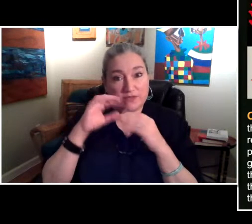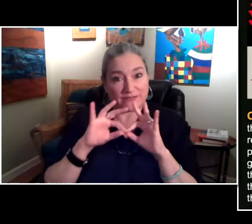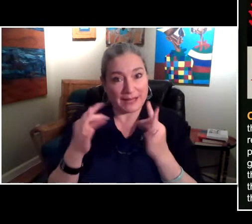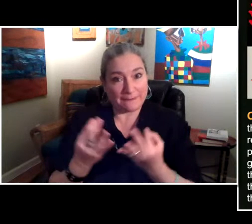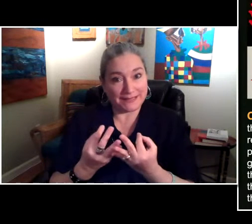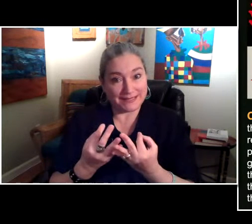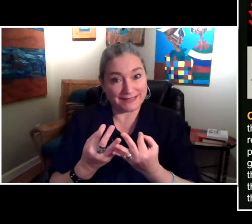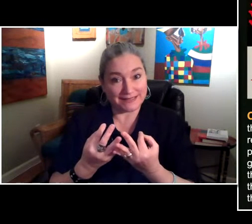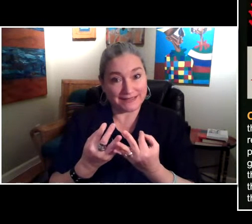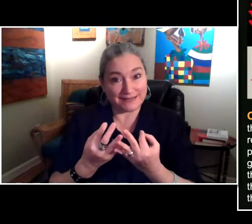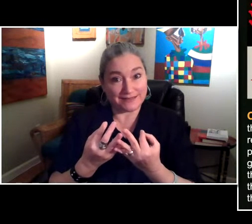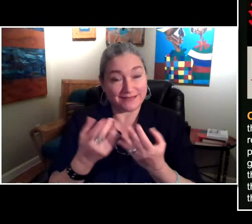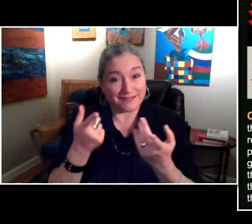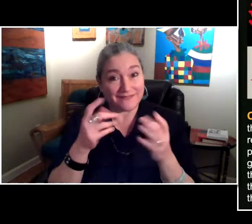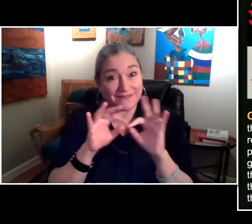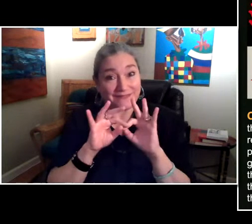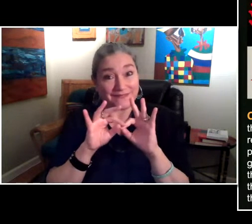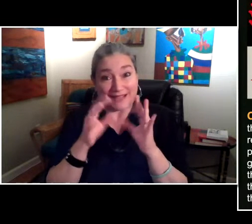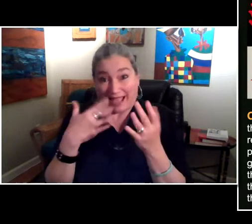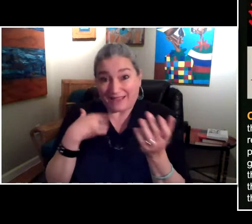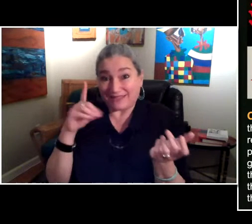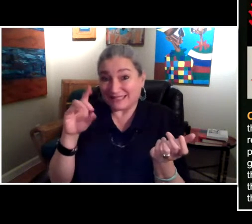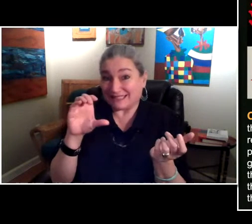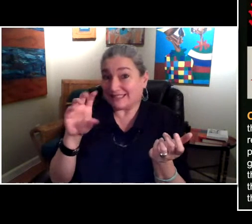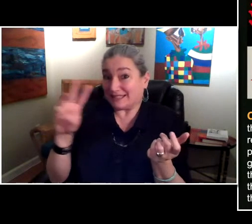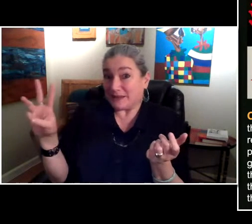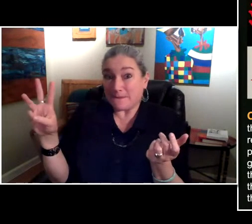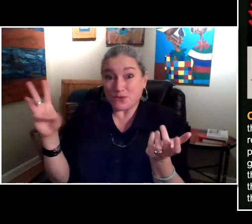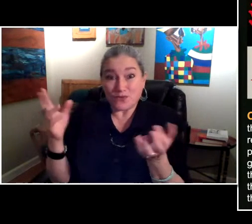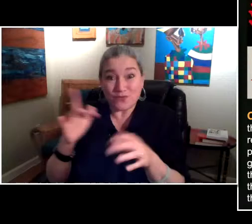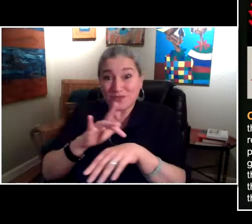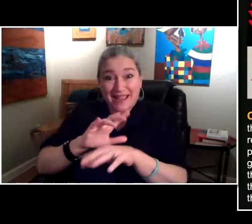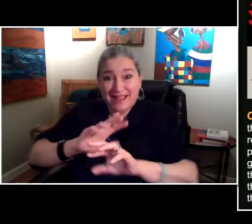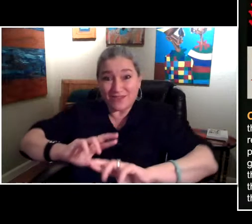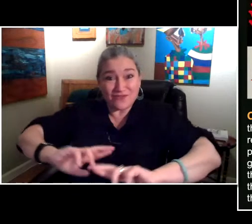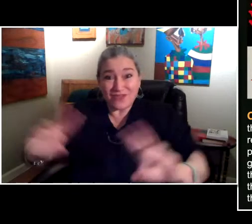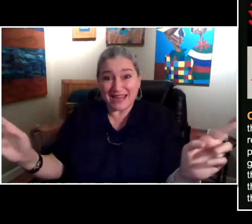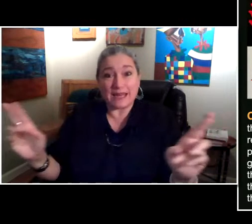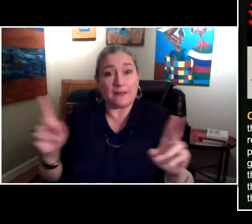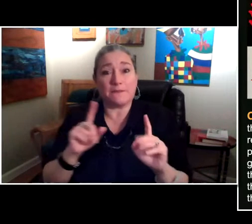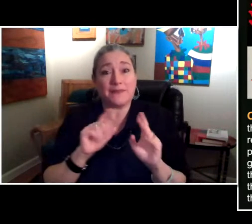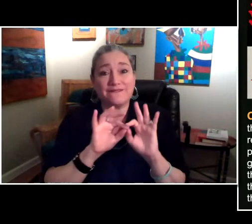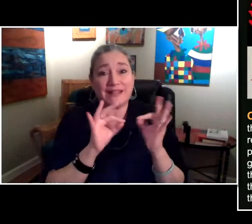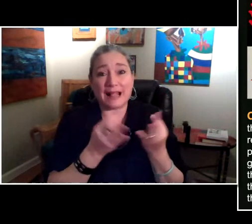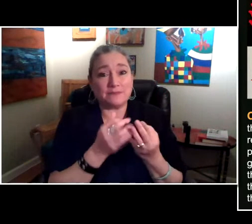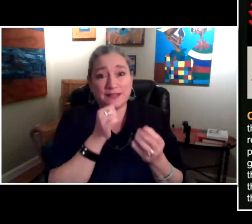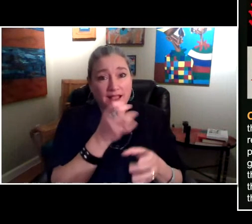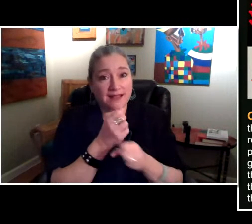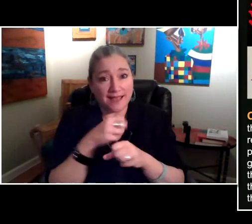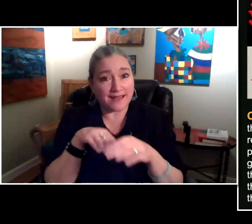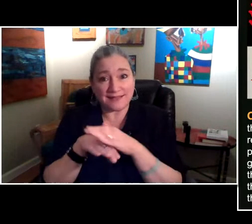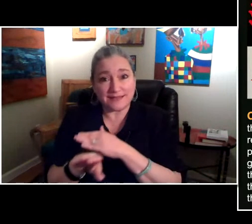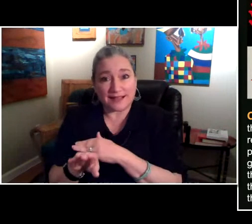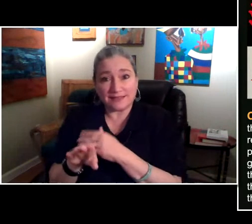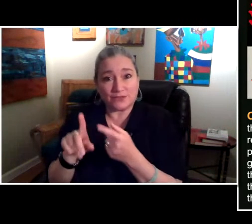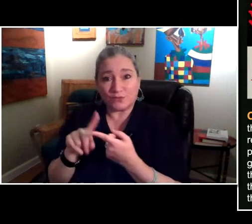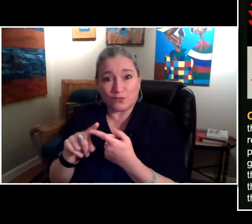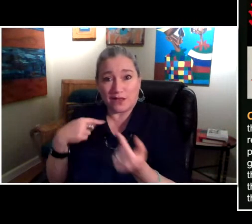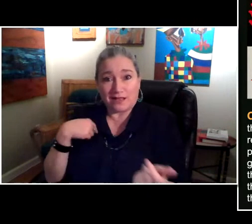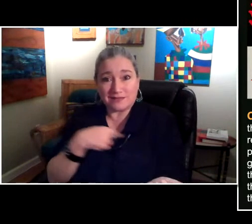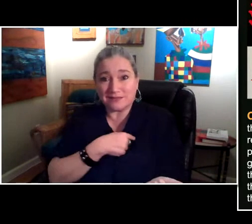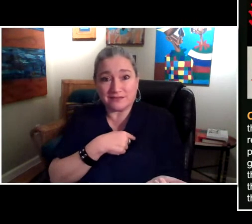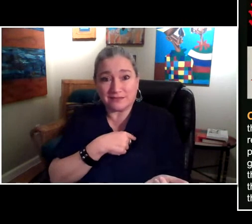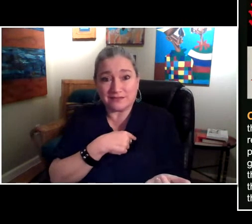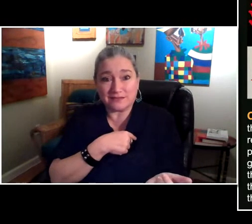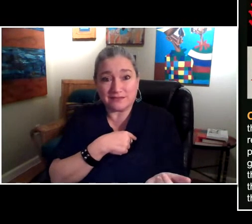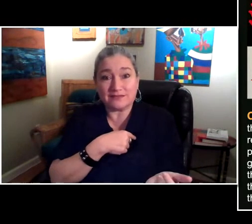The second finding in resistance art was lack of access to DCCW for families. We have this